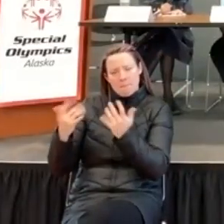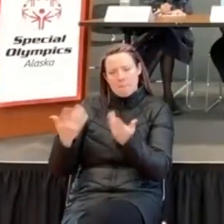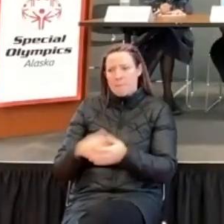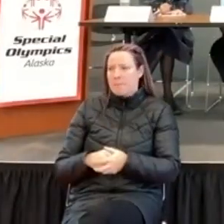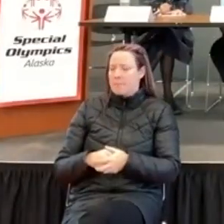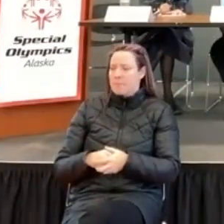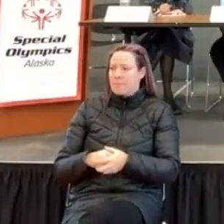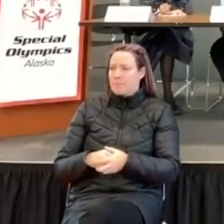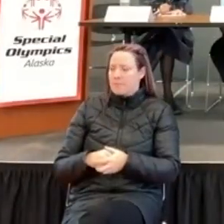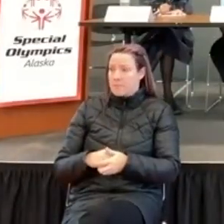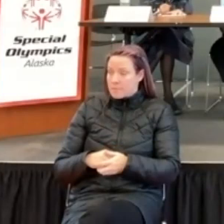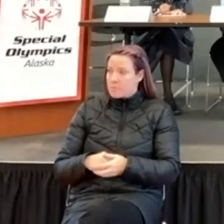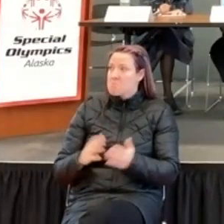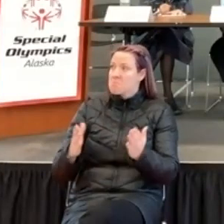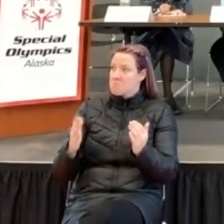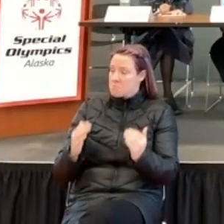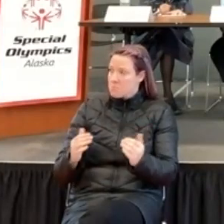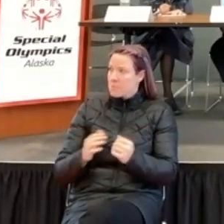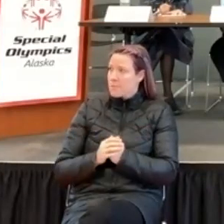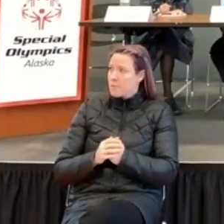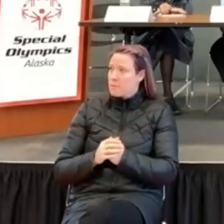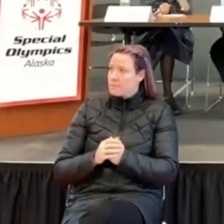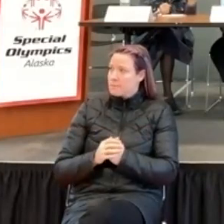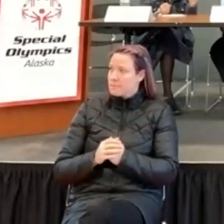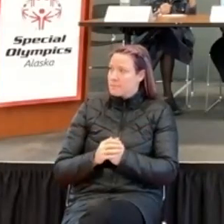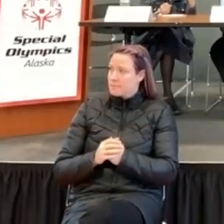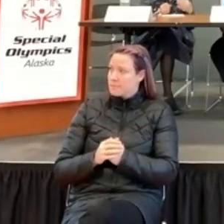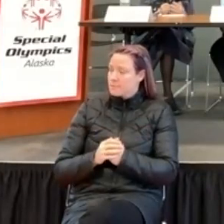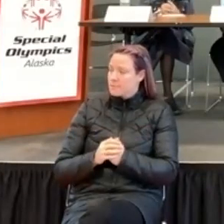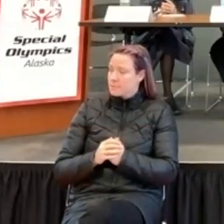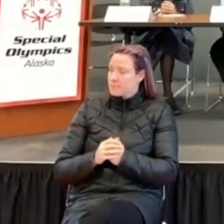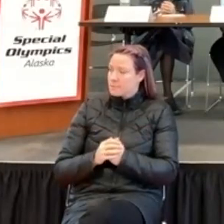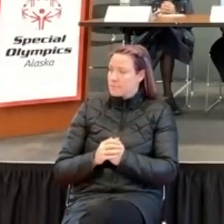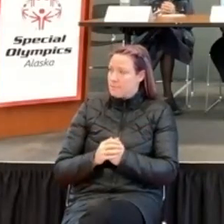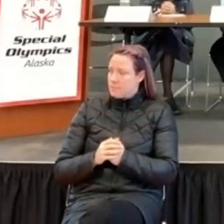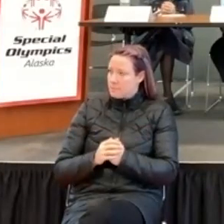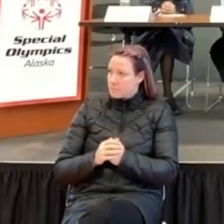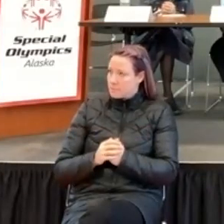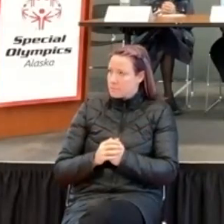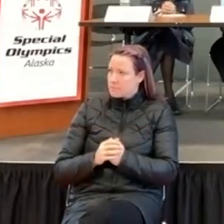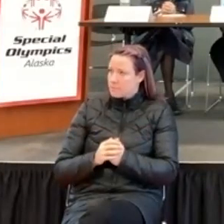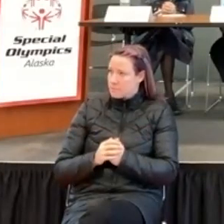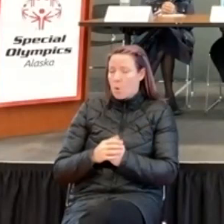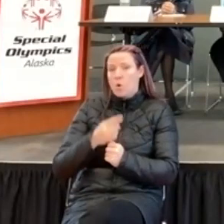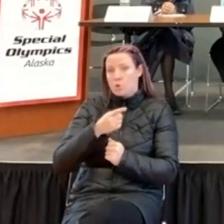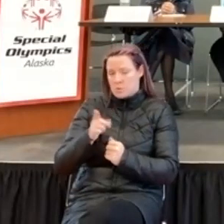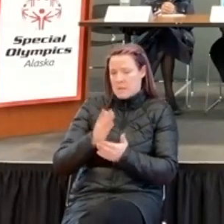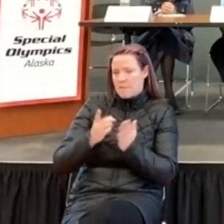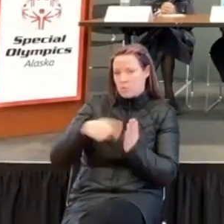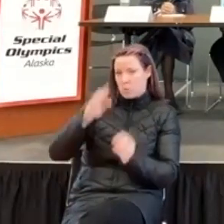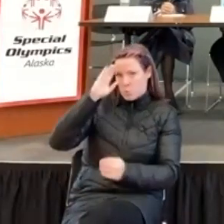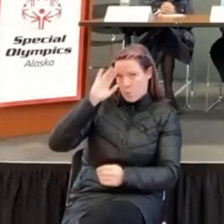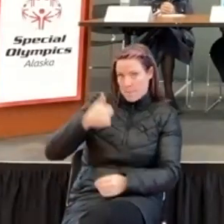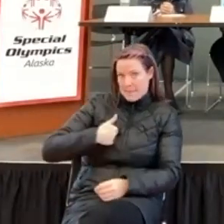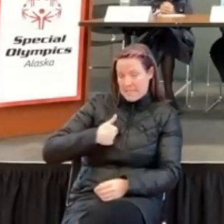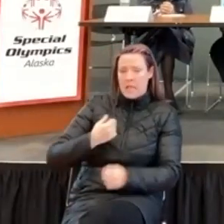took the time because things started turning south. Those of you that do know me know that last